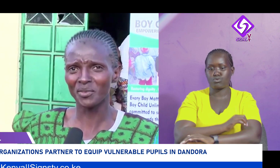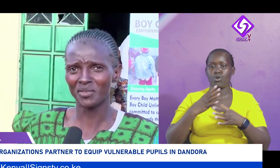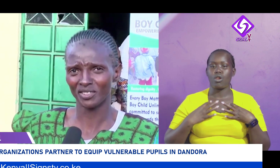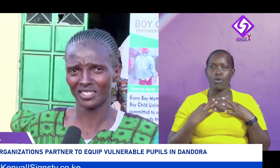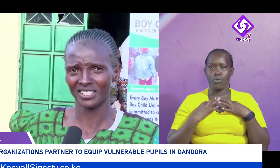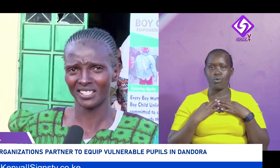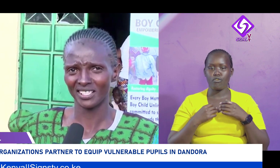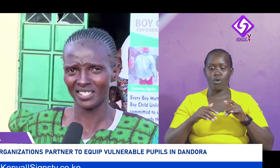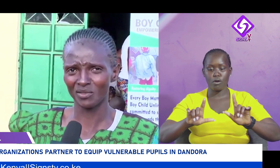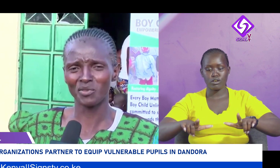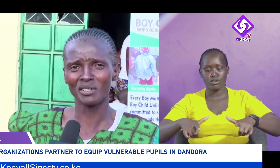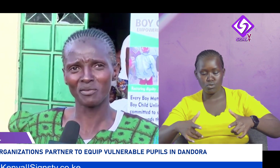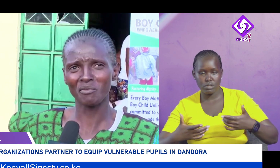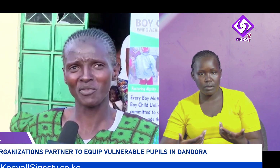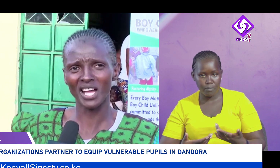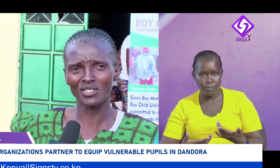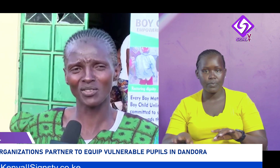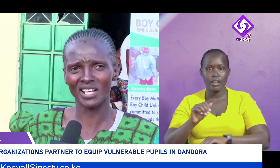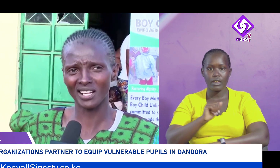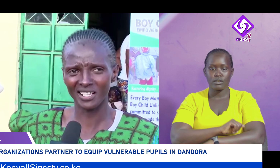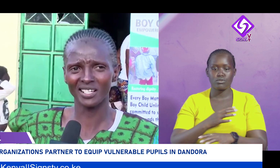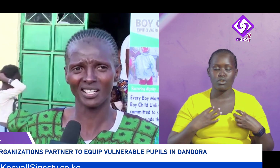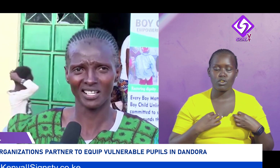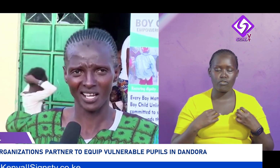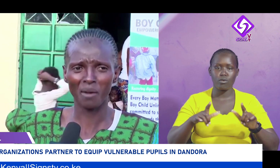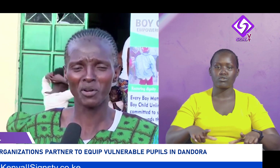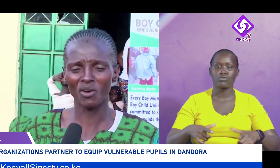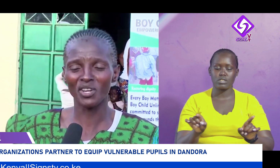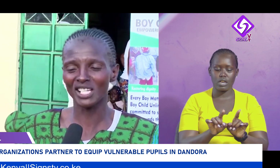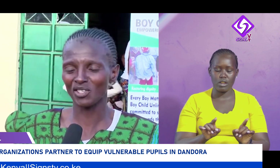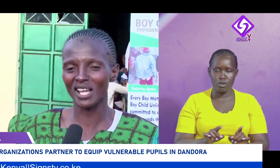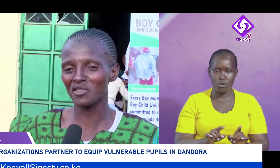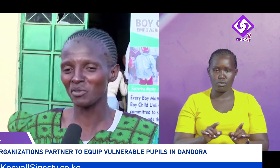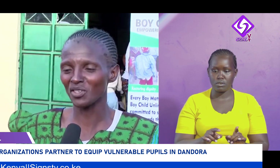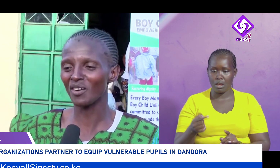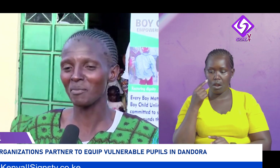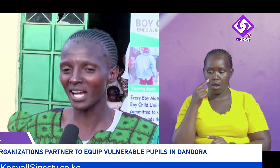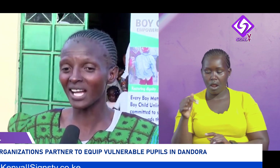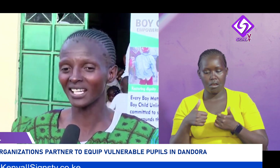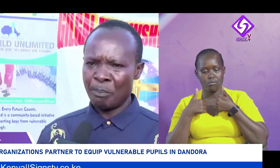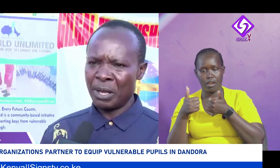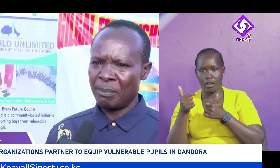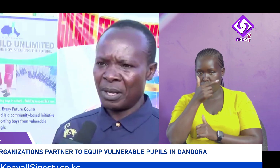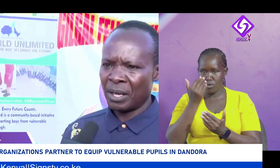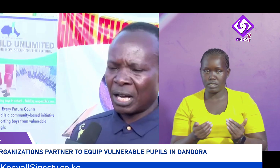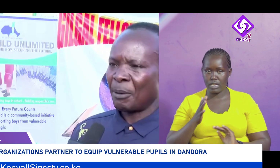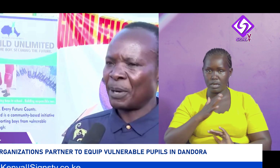kiatu, school uniform, viatu, na hapo naona niko sawa, mtoto wangu ameng'ara. Mimi kama